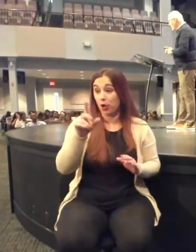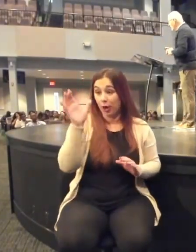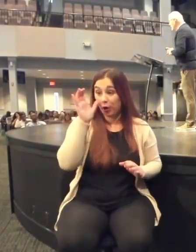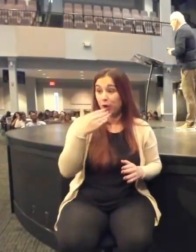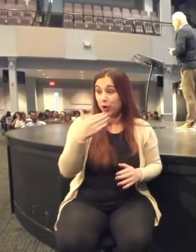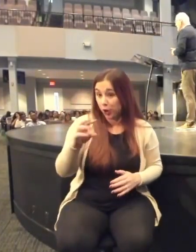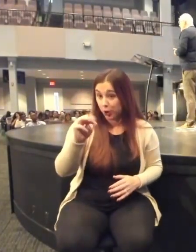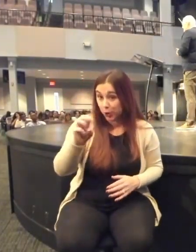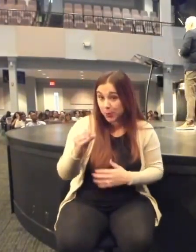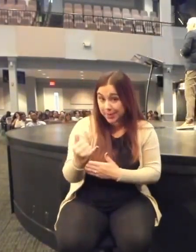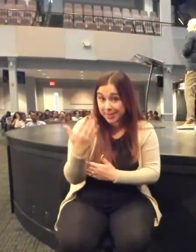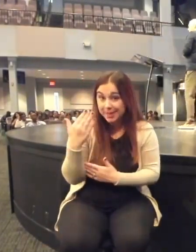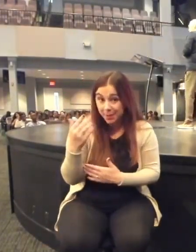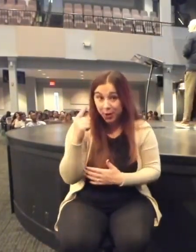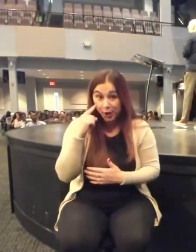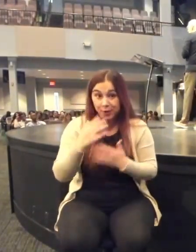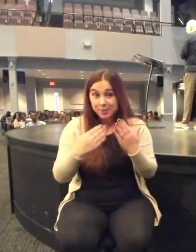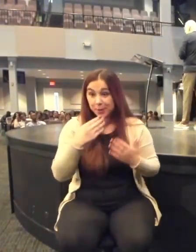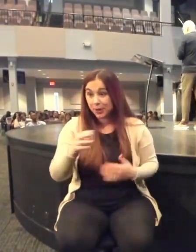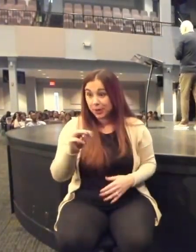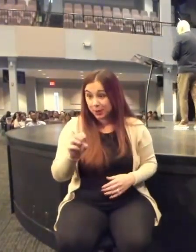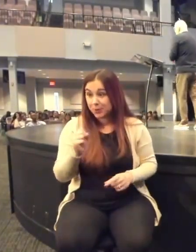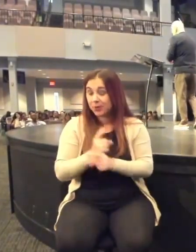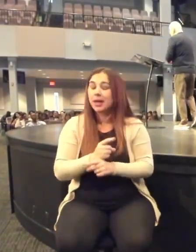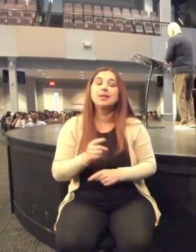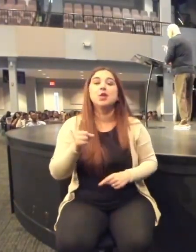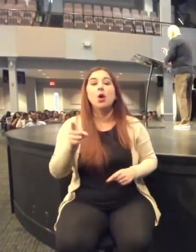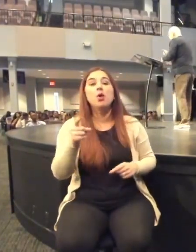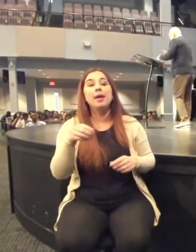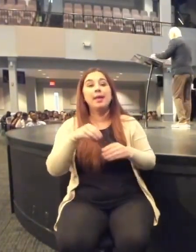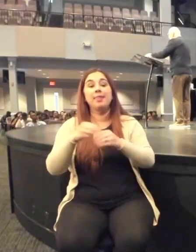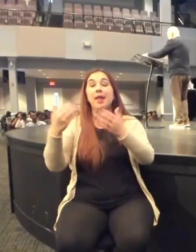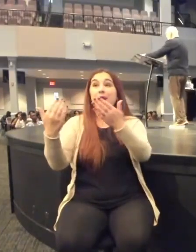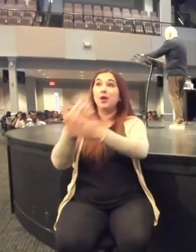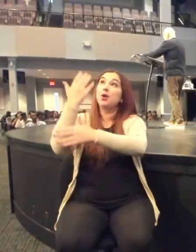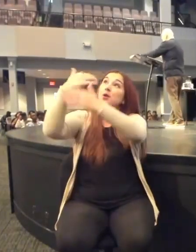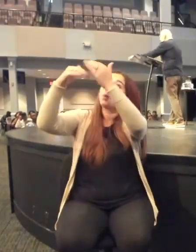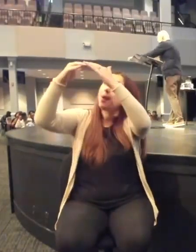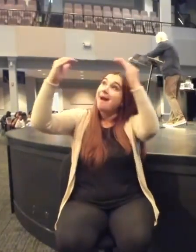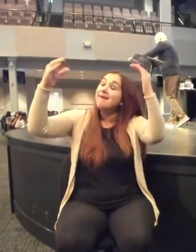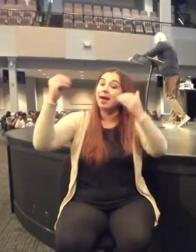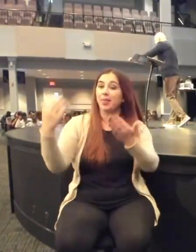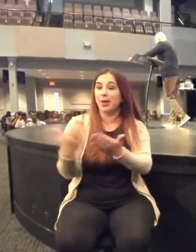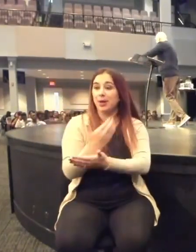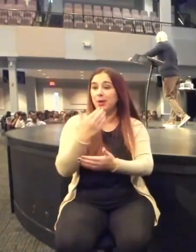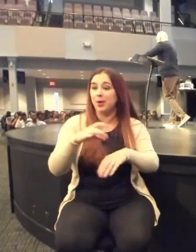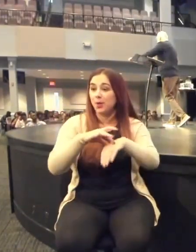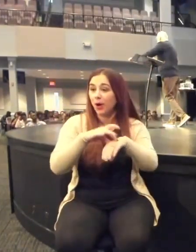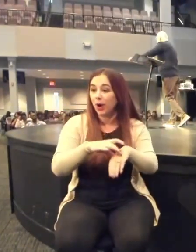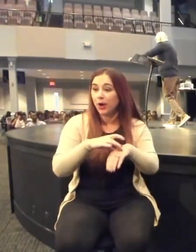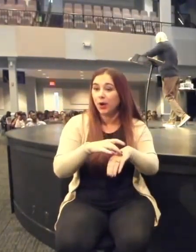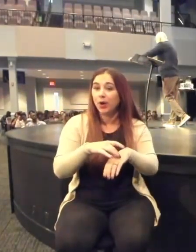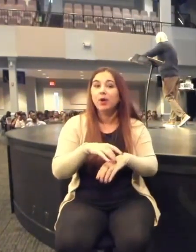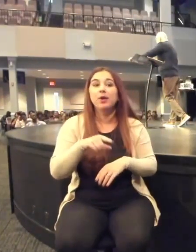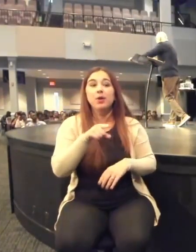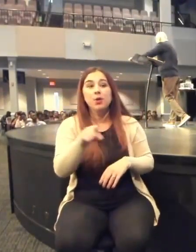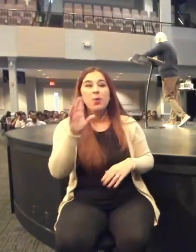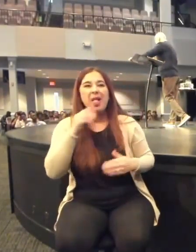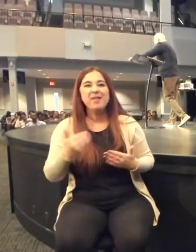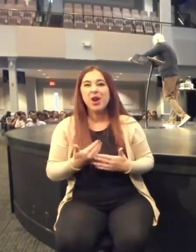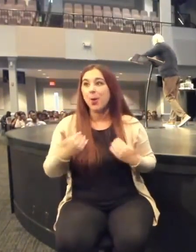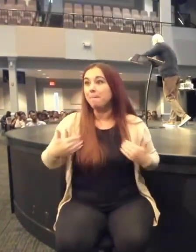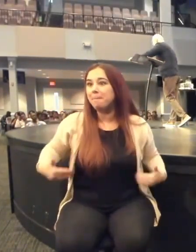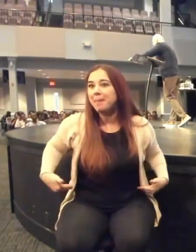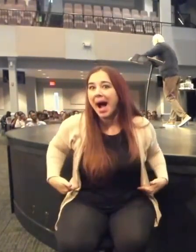this morning? Okay. Are you hearing some good news today? In the new heaven and in the new earth, you're going to have a new